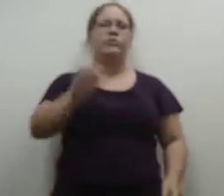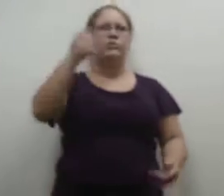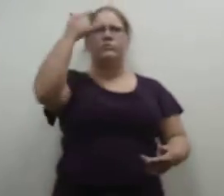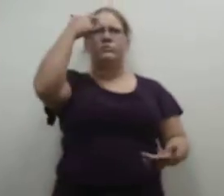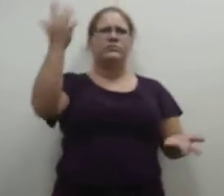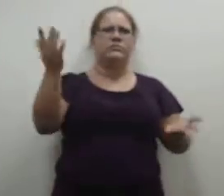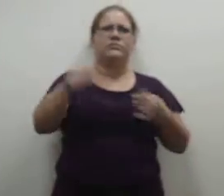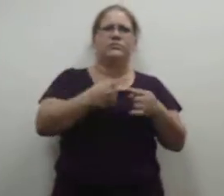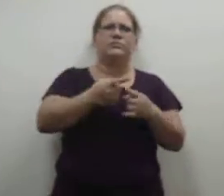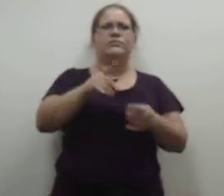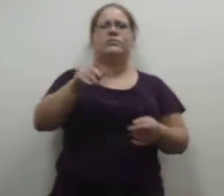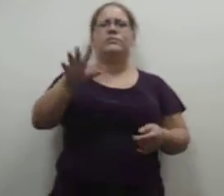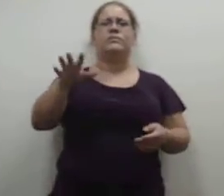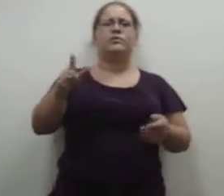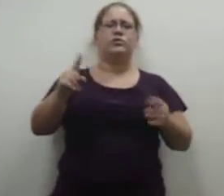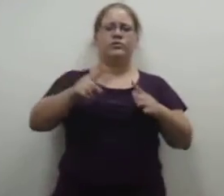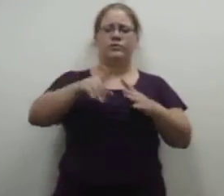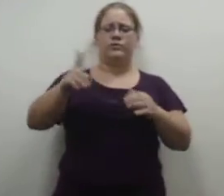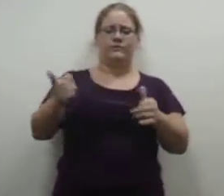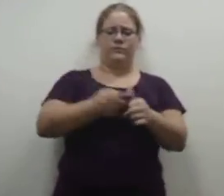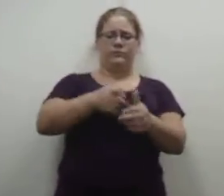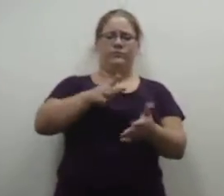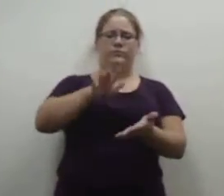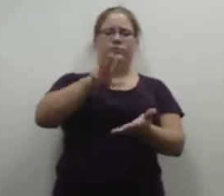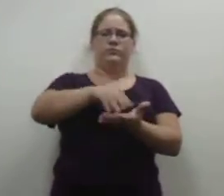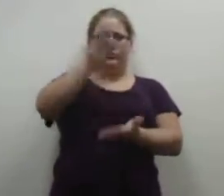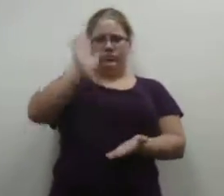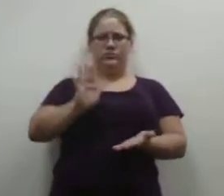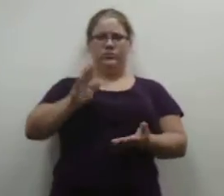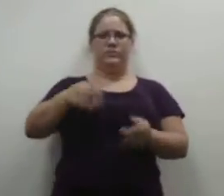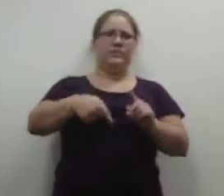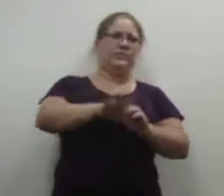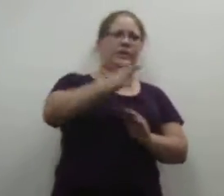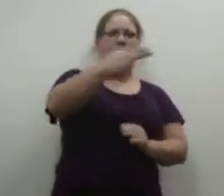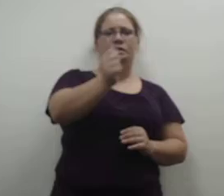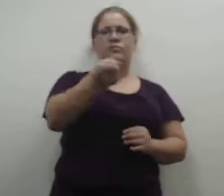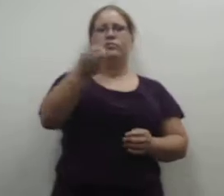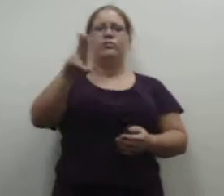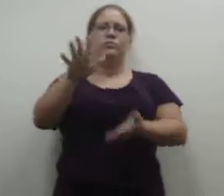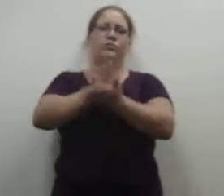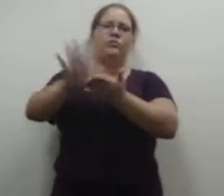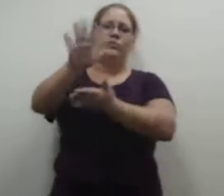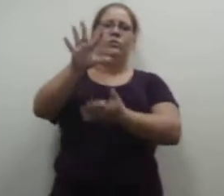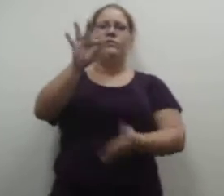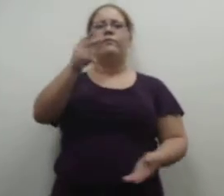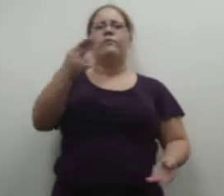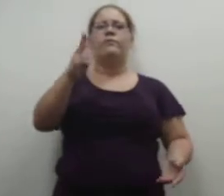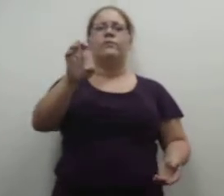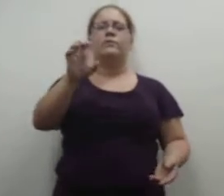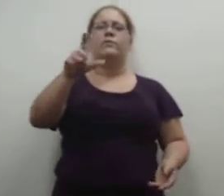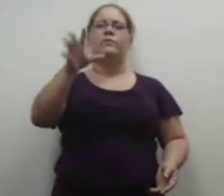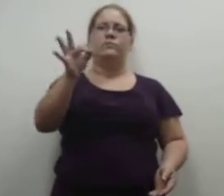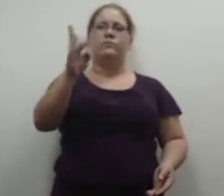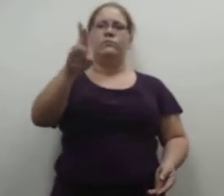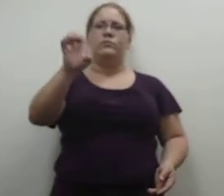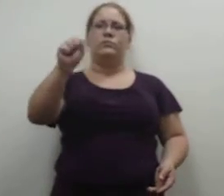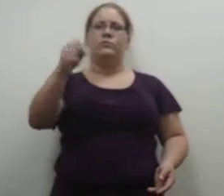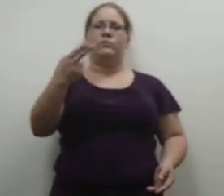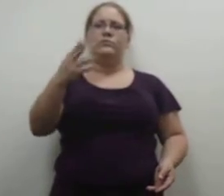level, you really get some kind of interesting projects. And so that's one thing I like to do with this reading class that I teach.